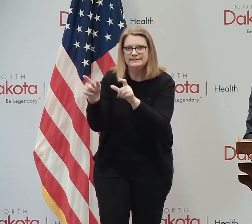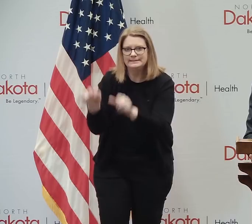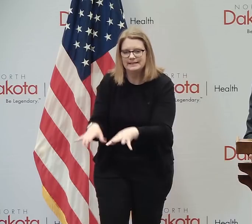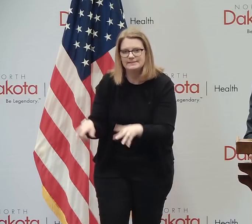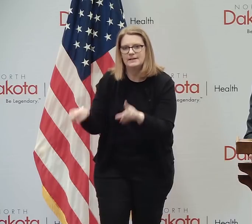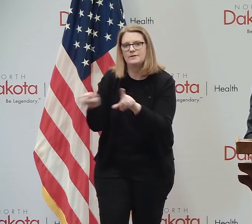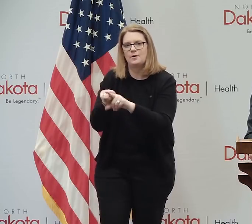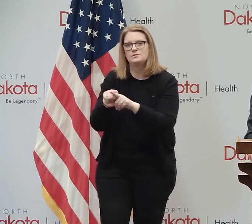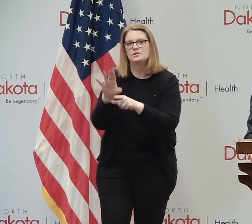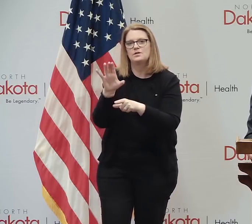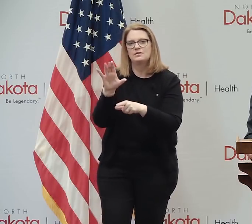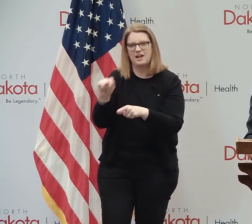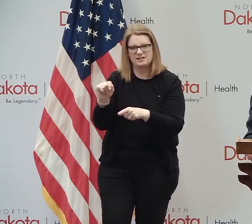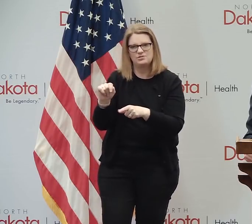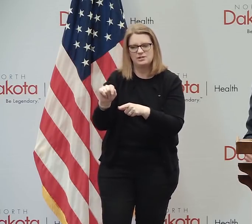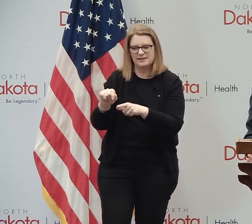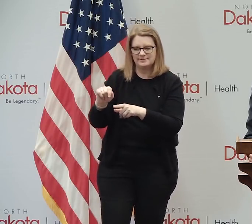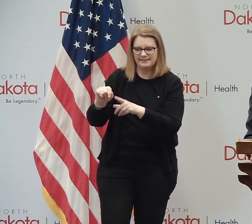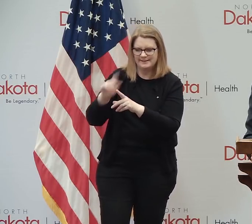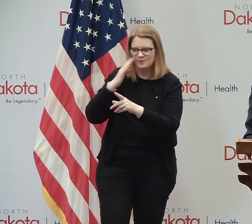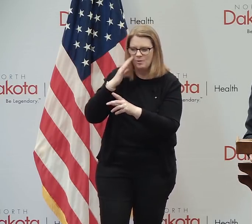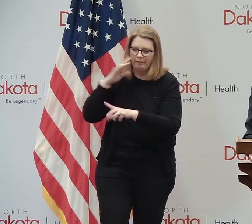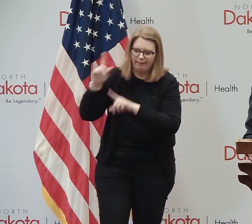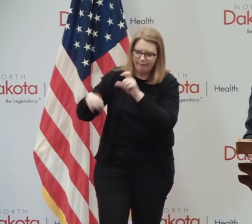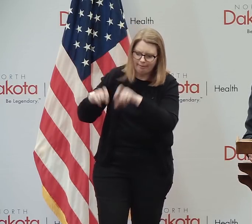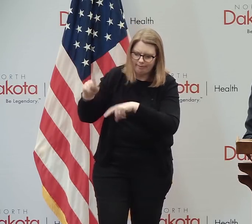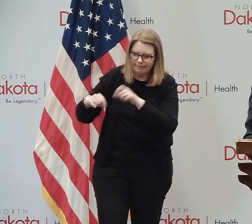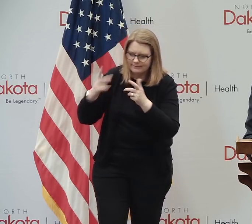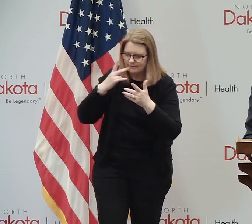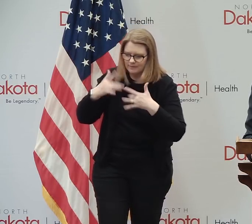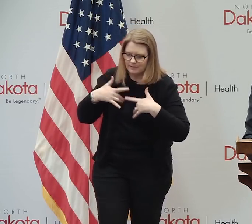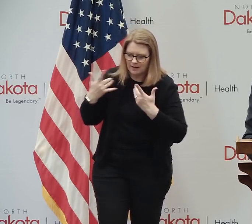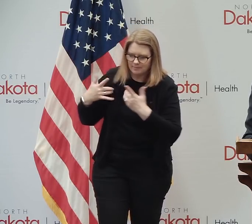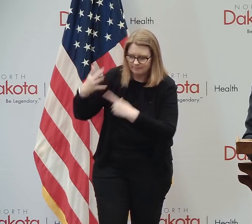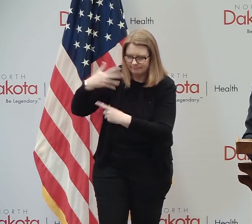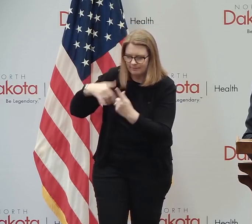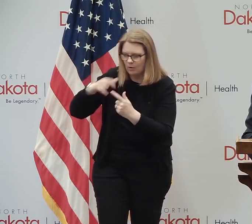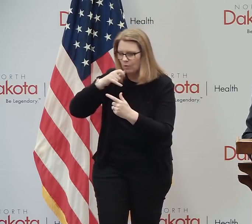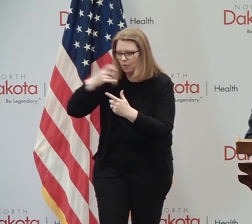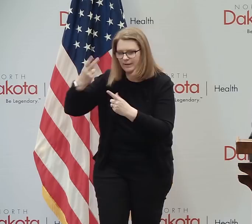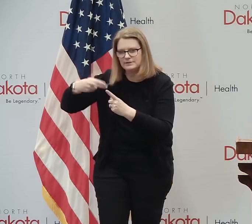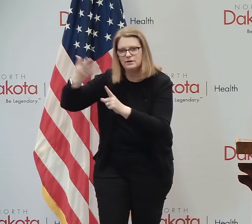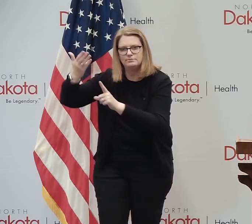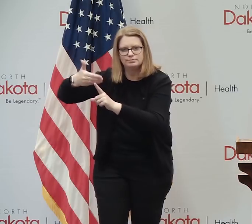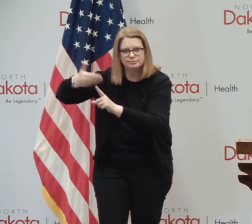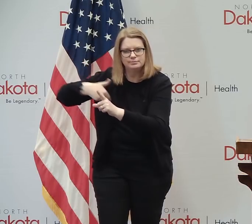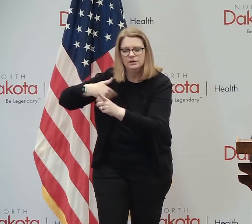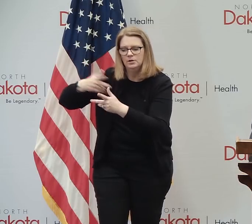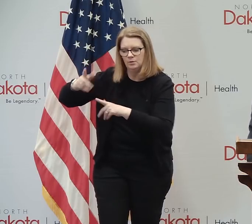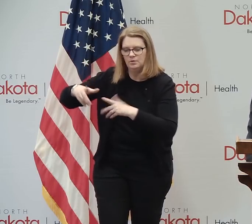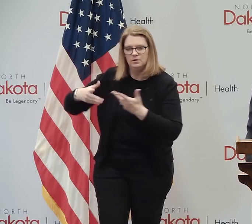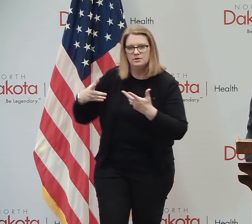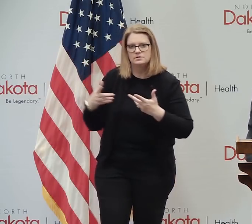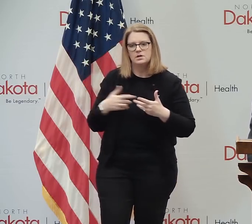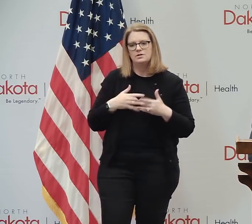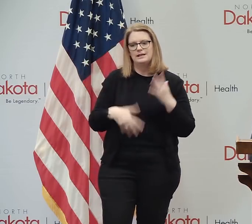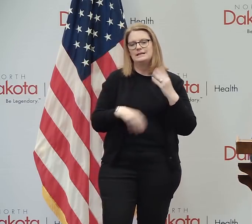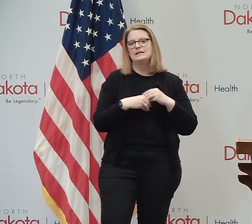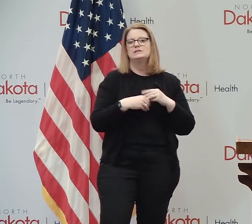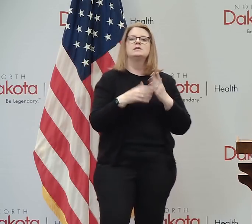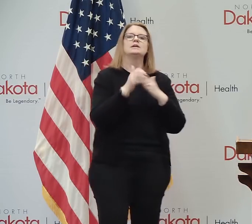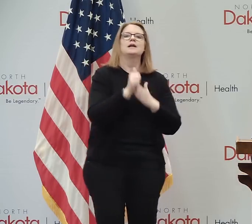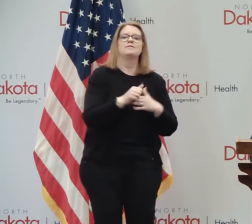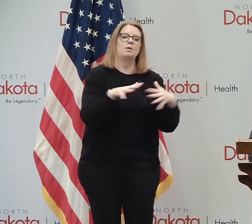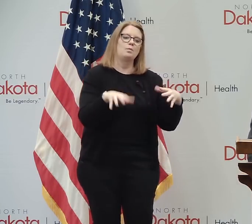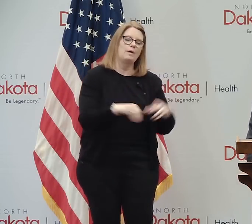to help us arrest the spread if we do have an outbreak somewhere in the state. So guidelines, there's additional guidelines for banquets,